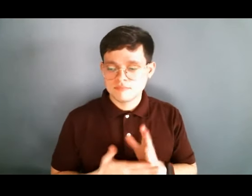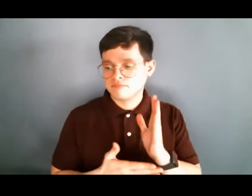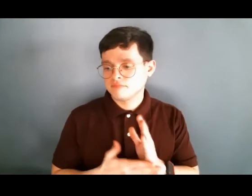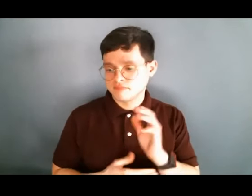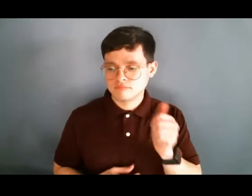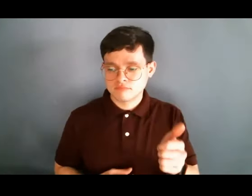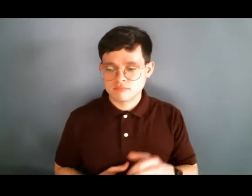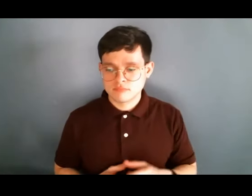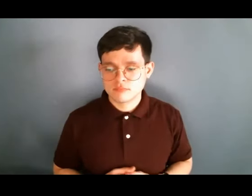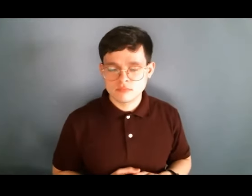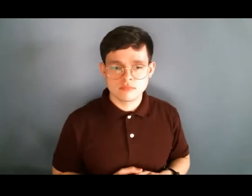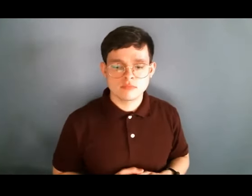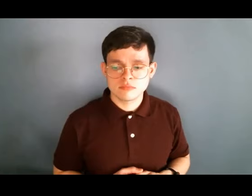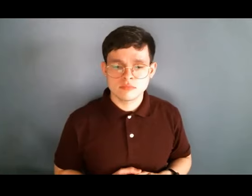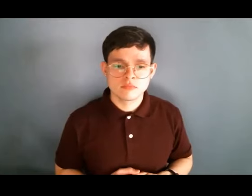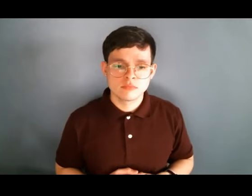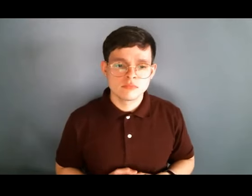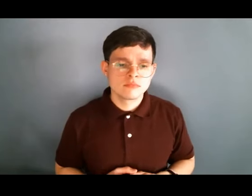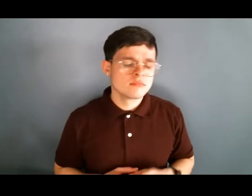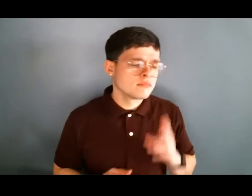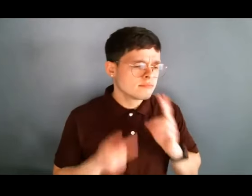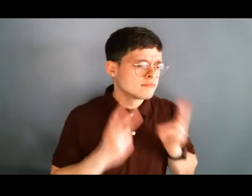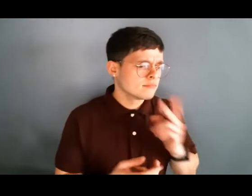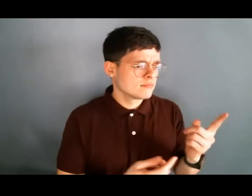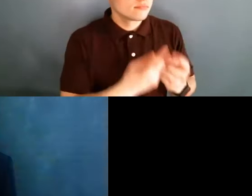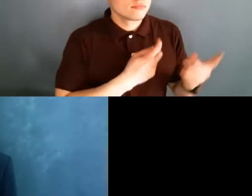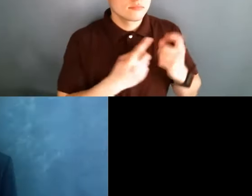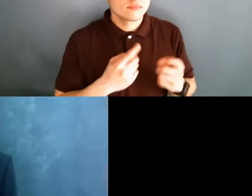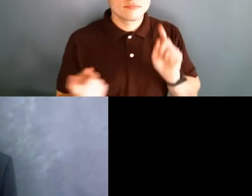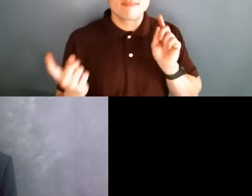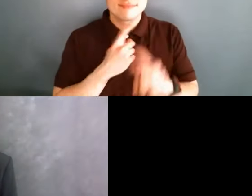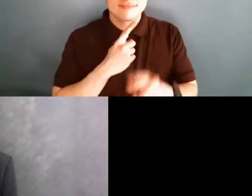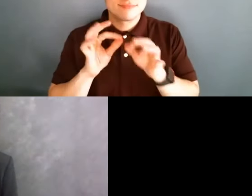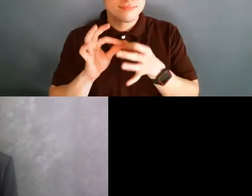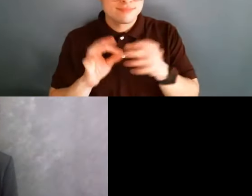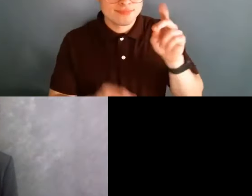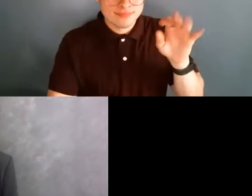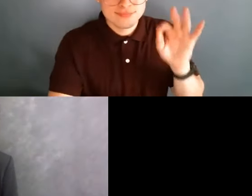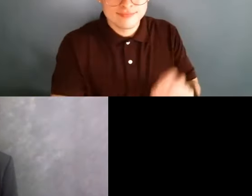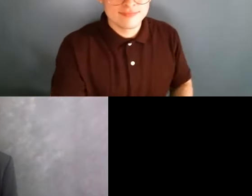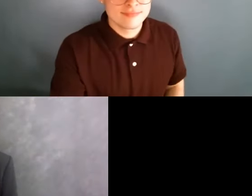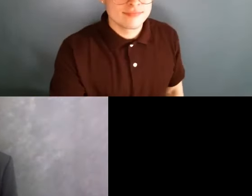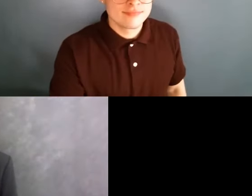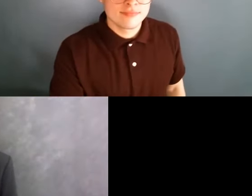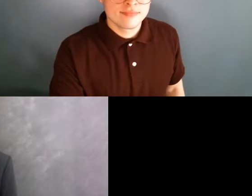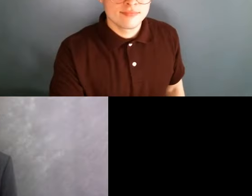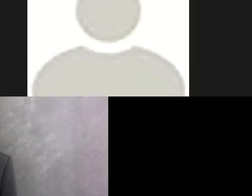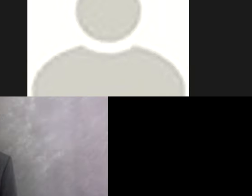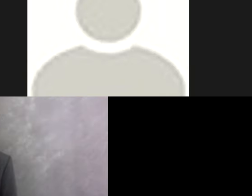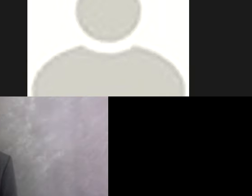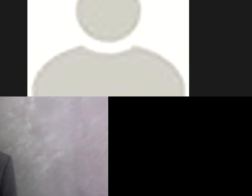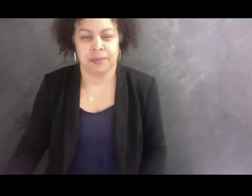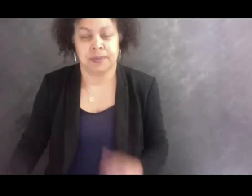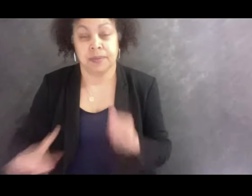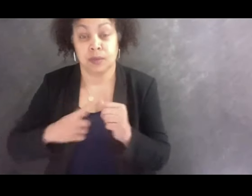And see your questions. I see we already have quite a few. The first is, can